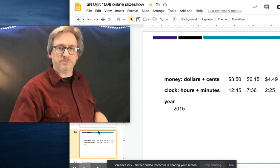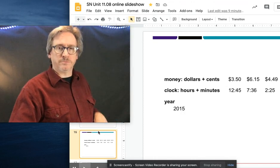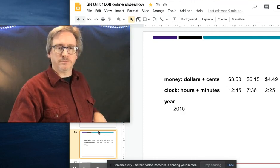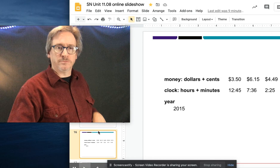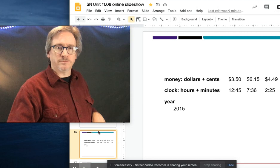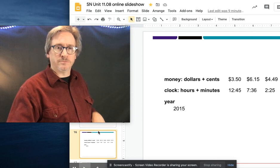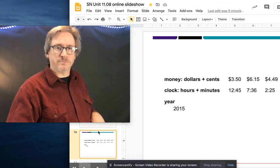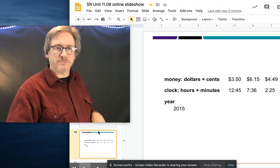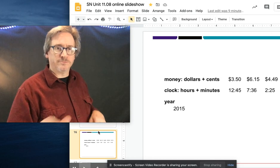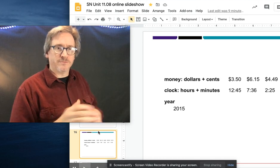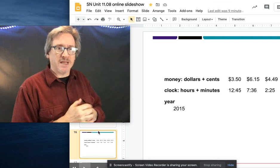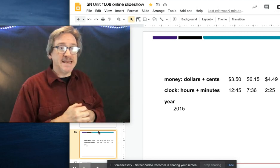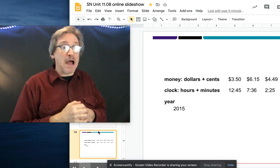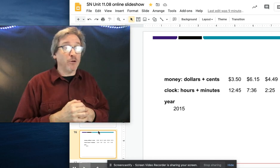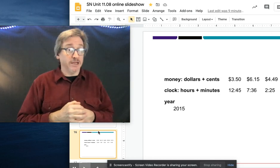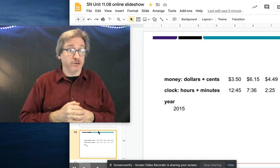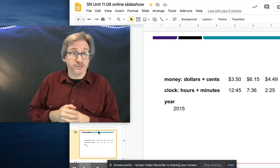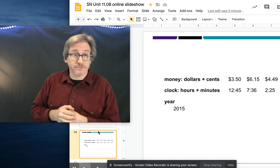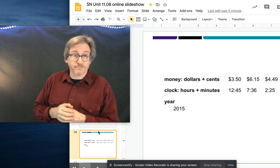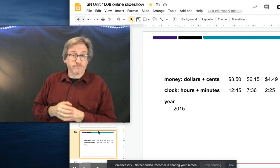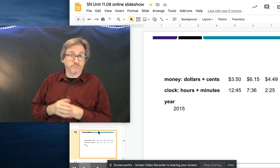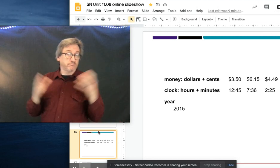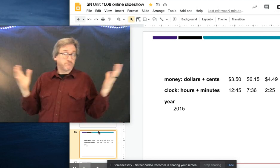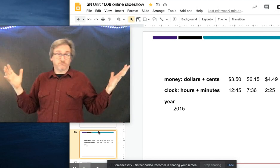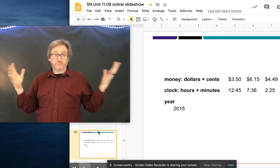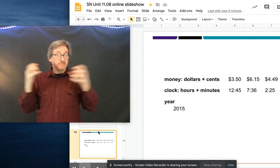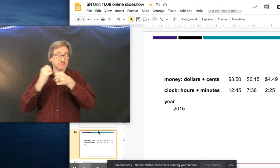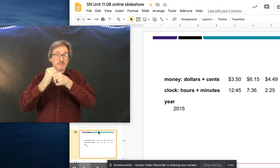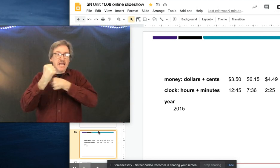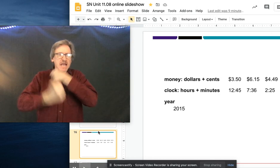Cool. Now years.